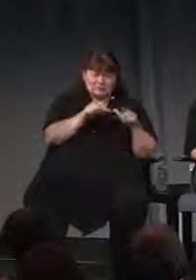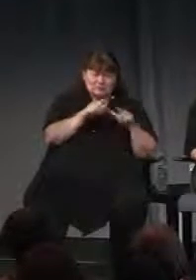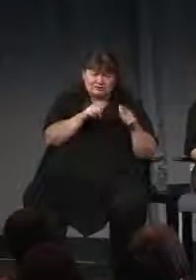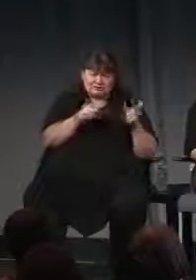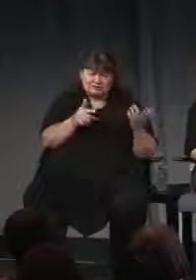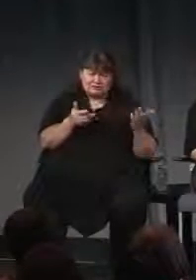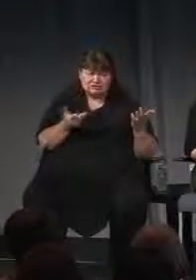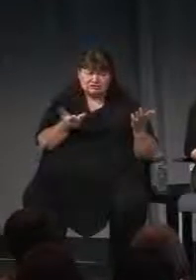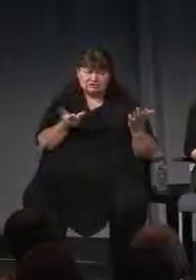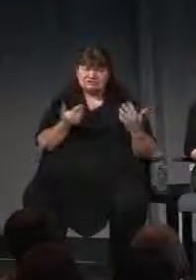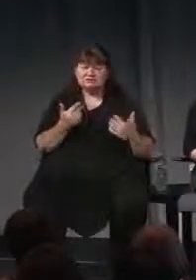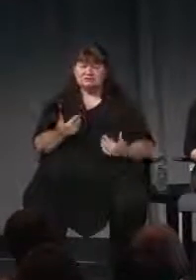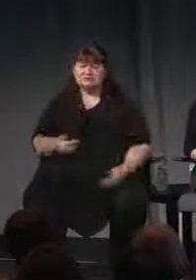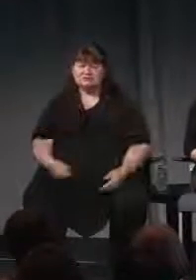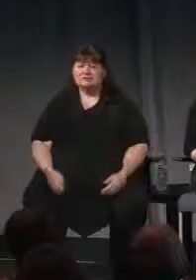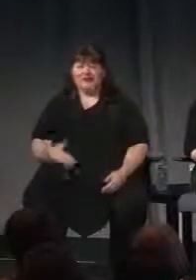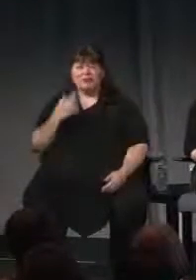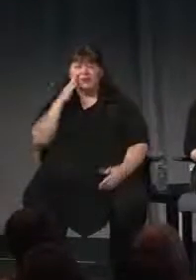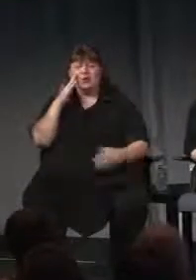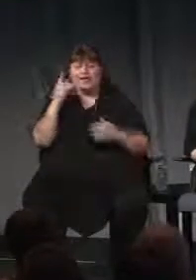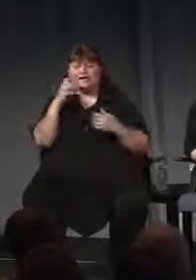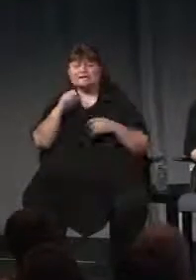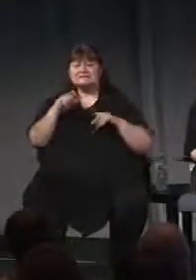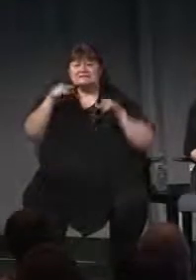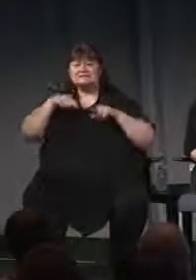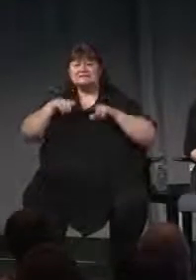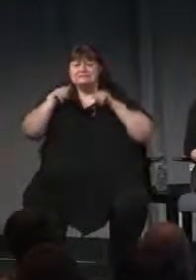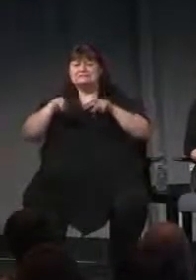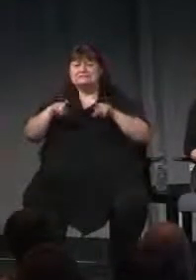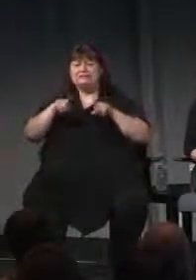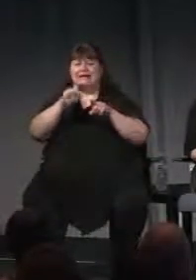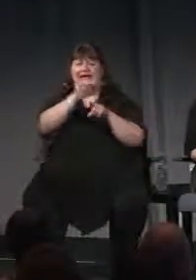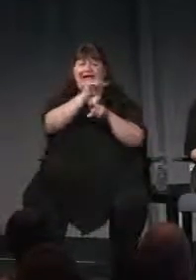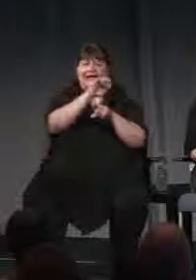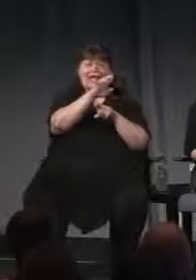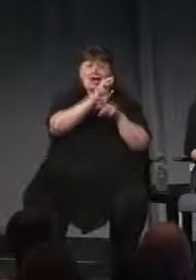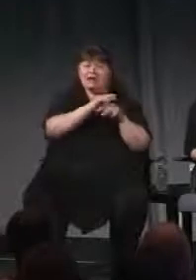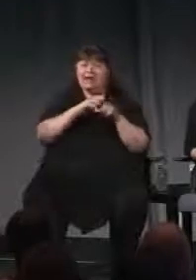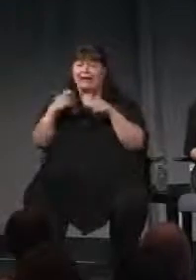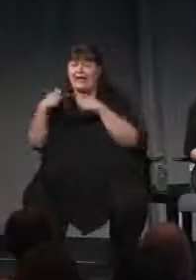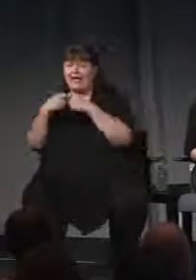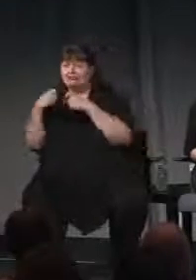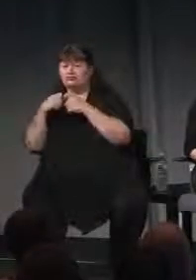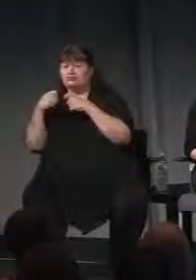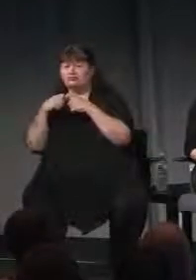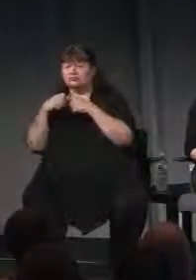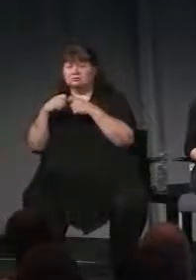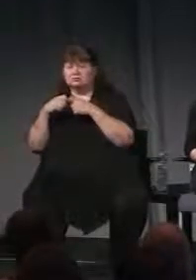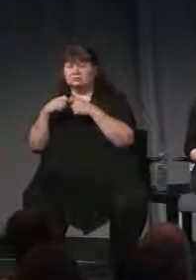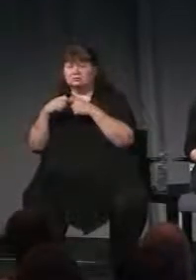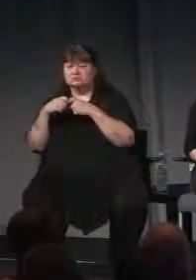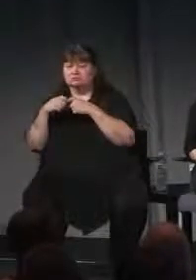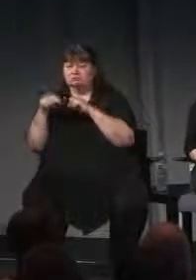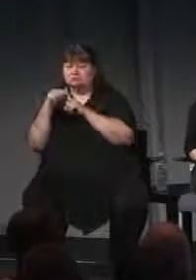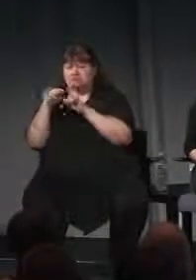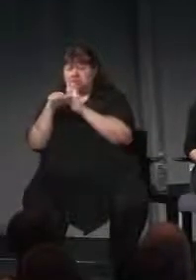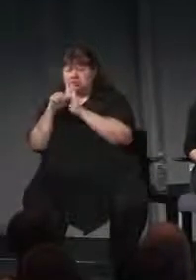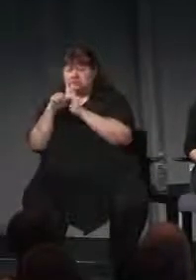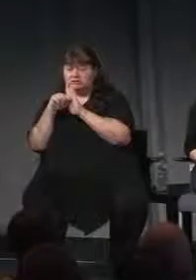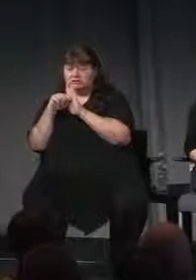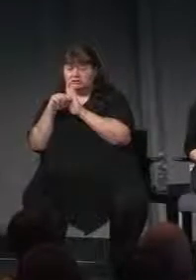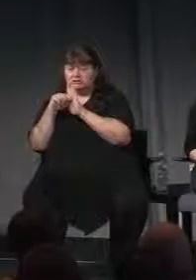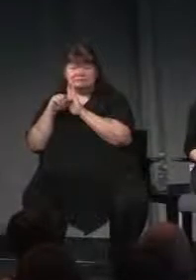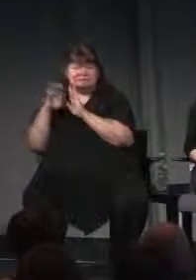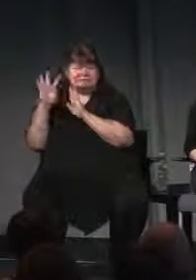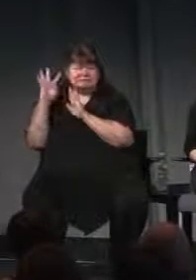parallel between air and electrical charges, sound and